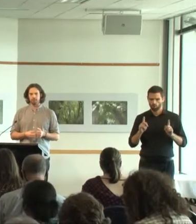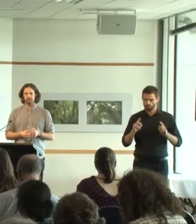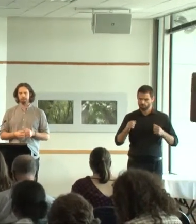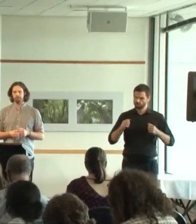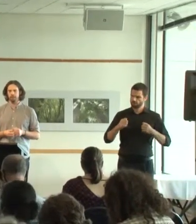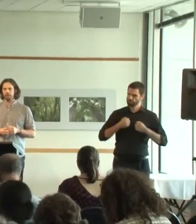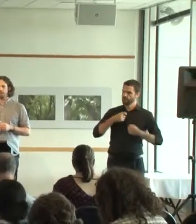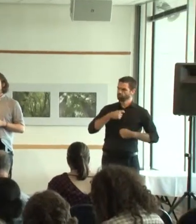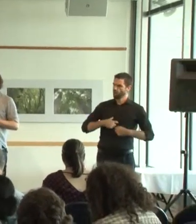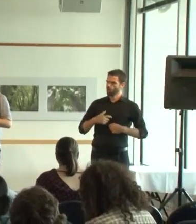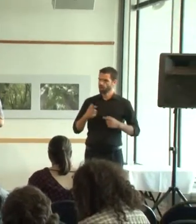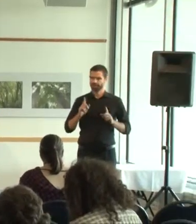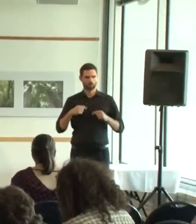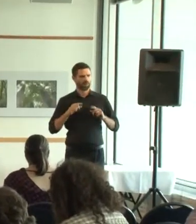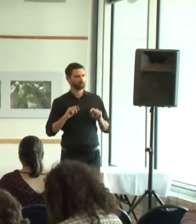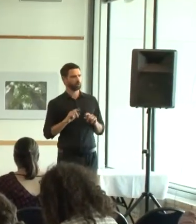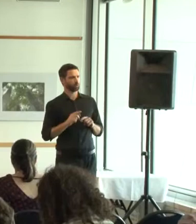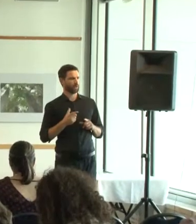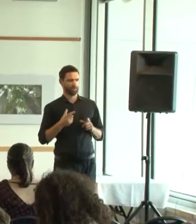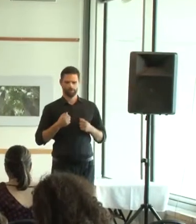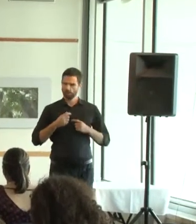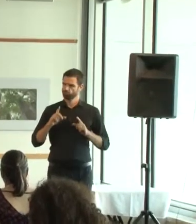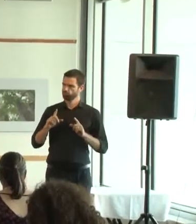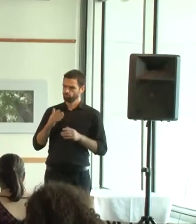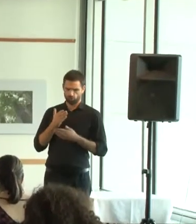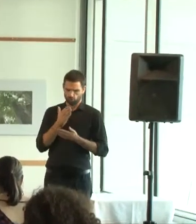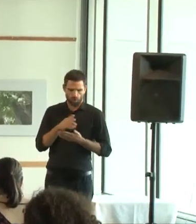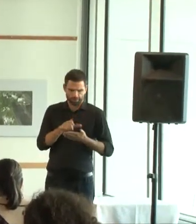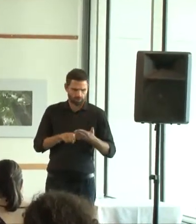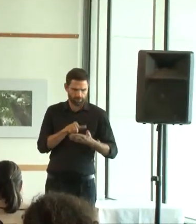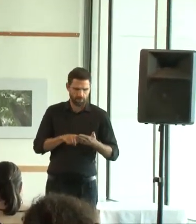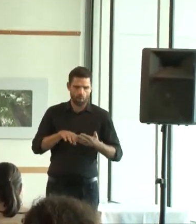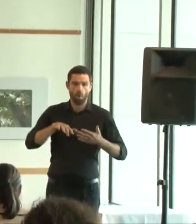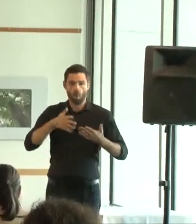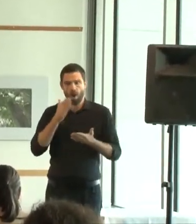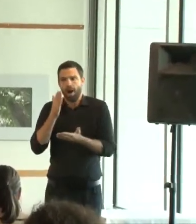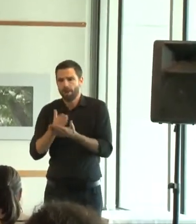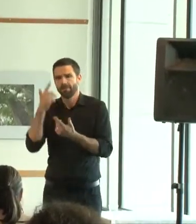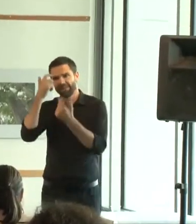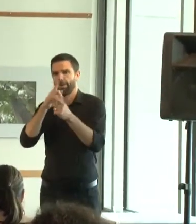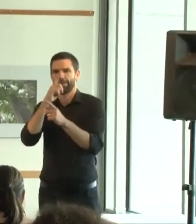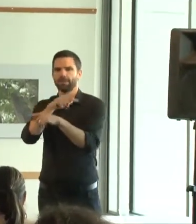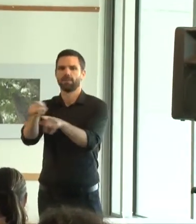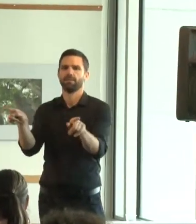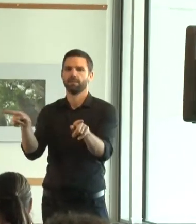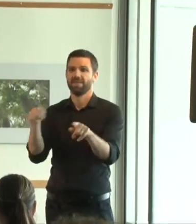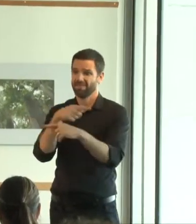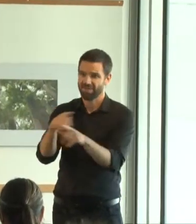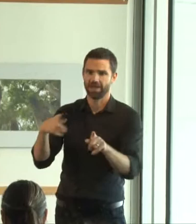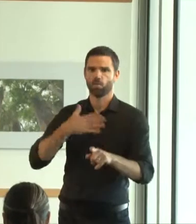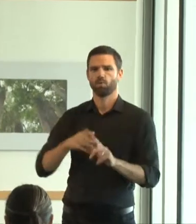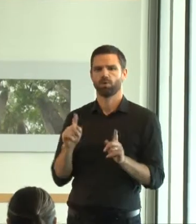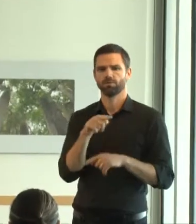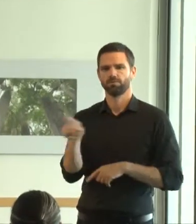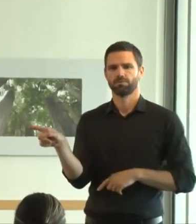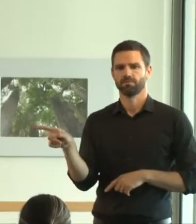do? Or are we actually looking at our customers, the people of New Zealand and the world and beyond, and going, is this like what they want?